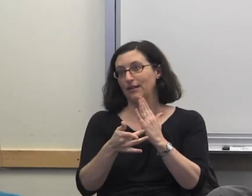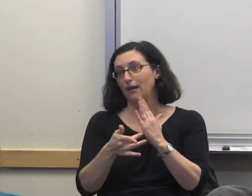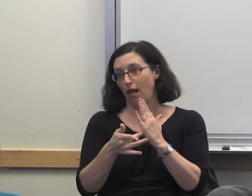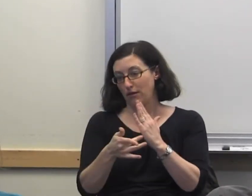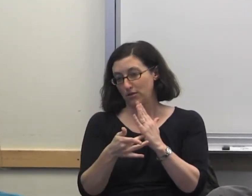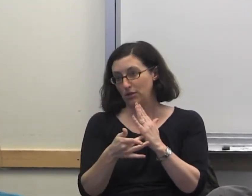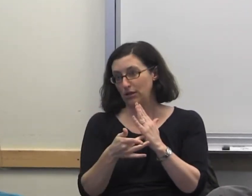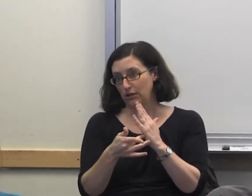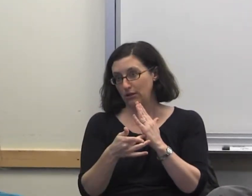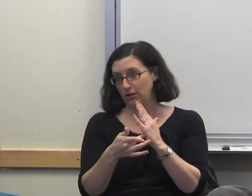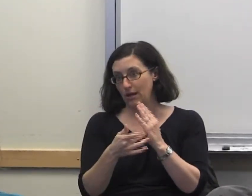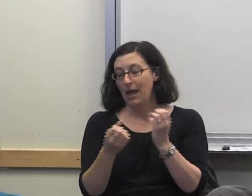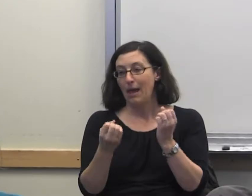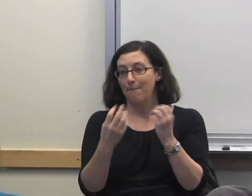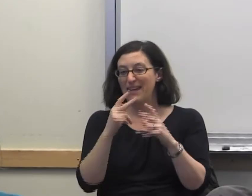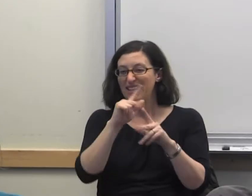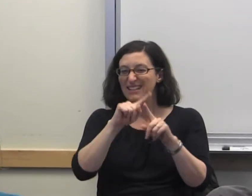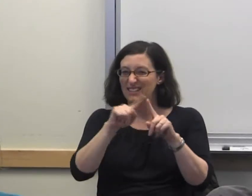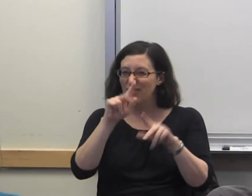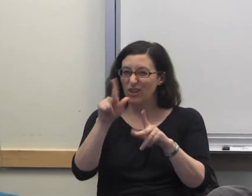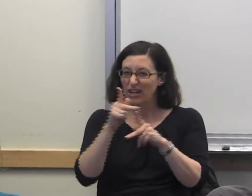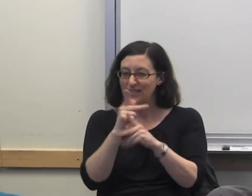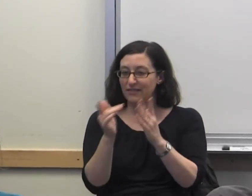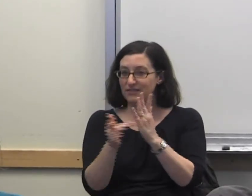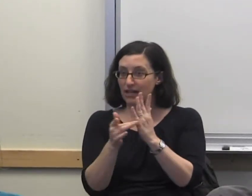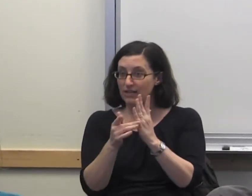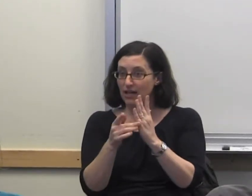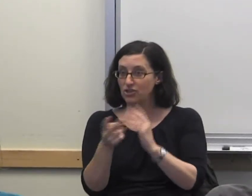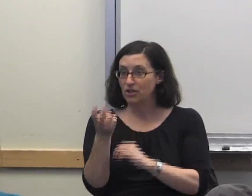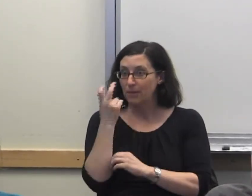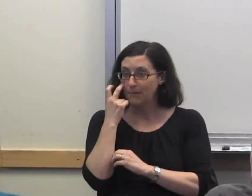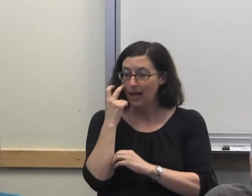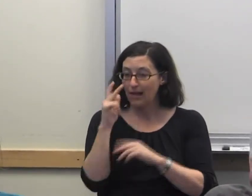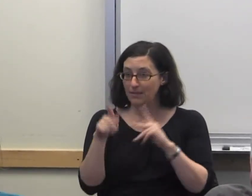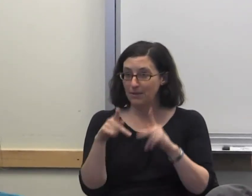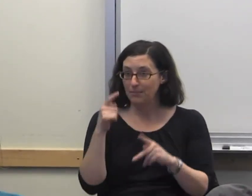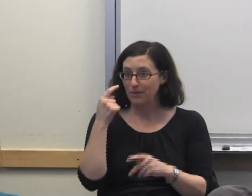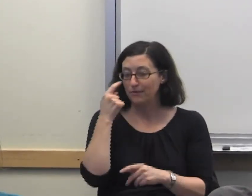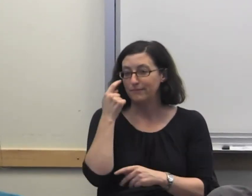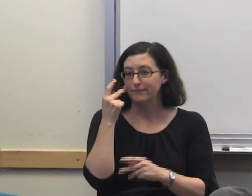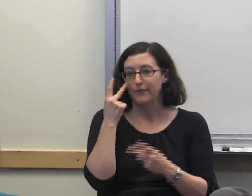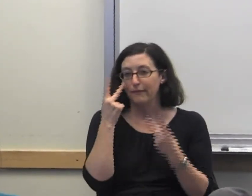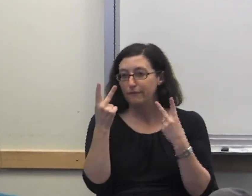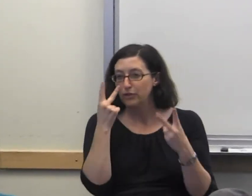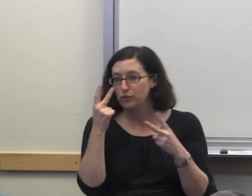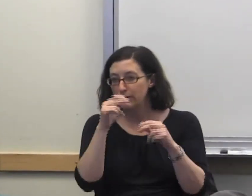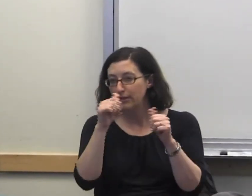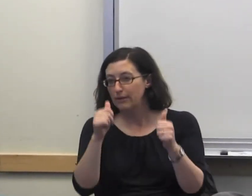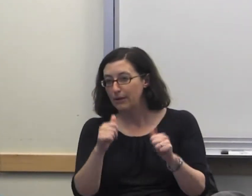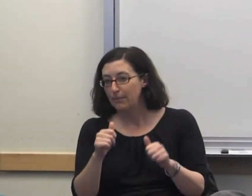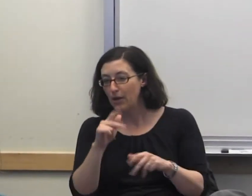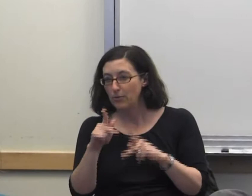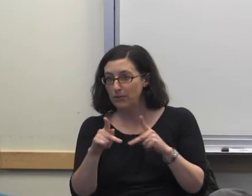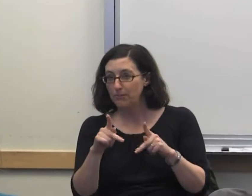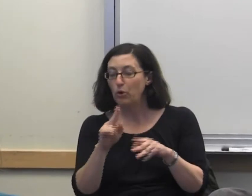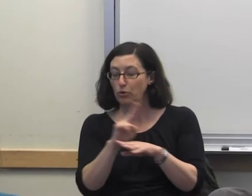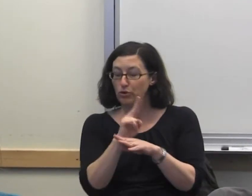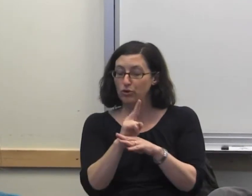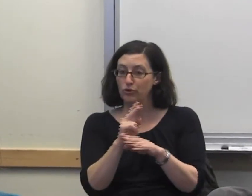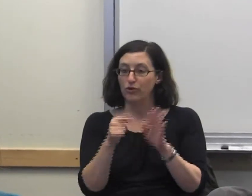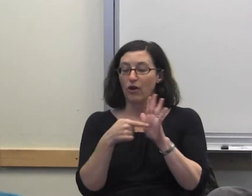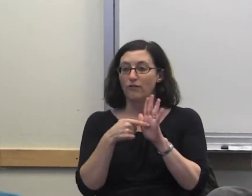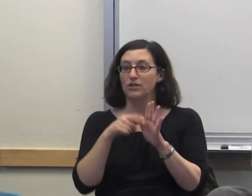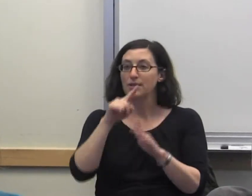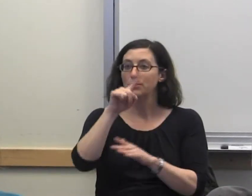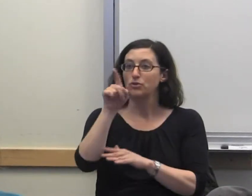technology that people who are blind and visually impaired use, including magnification programs that are such as Zoom